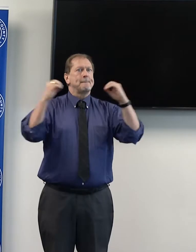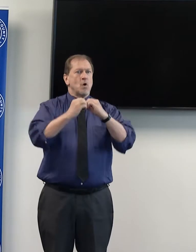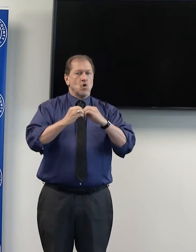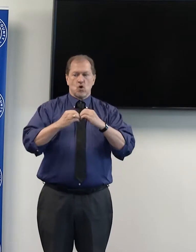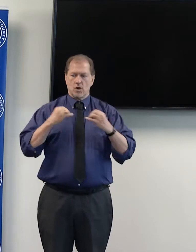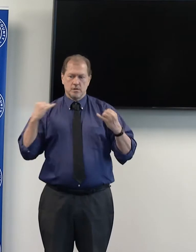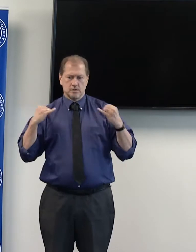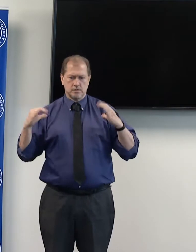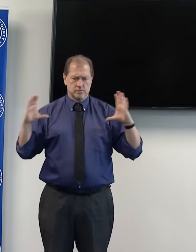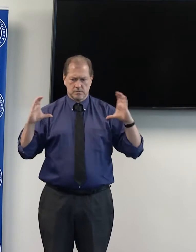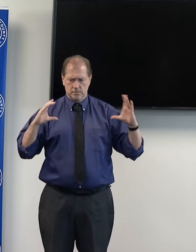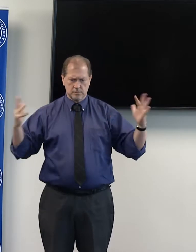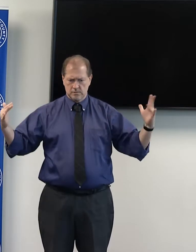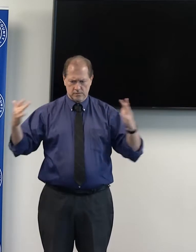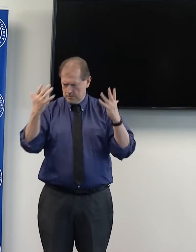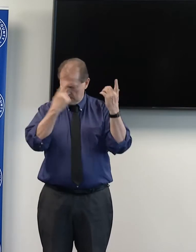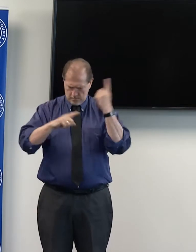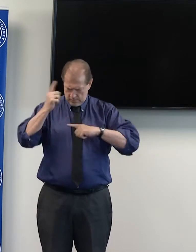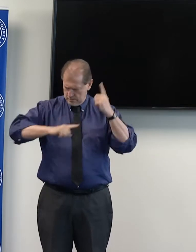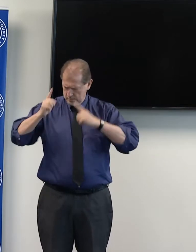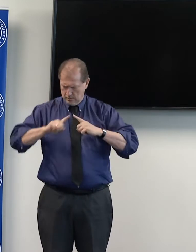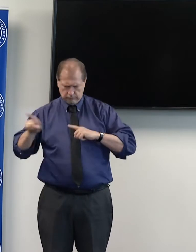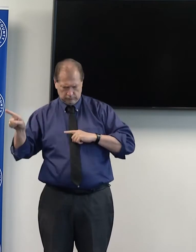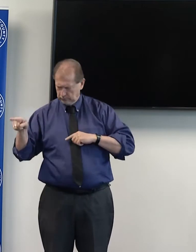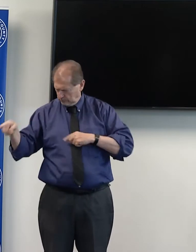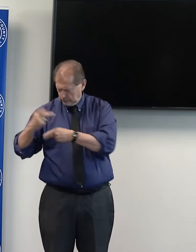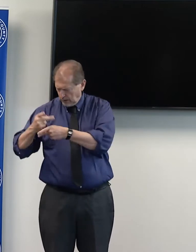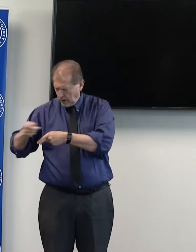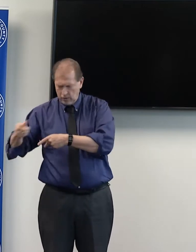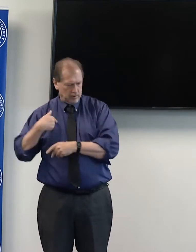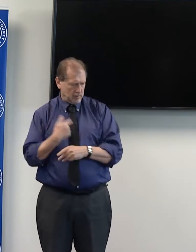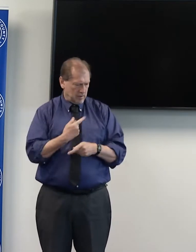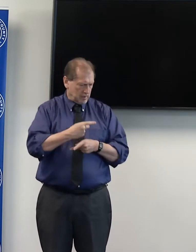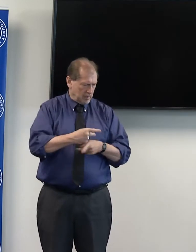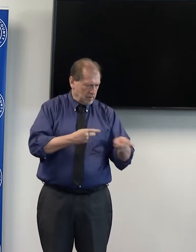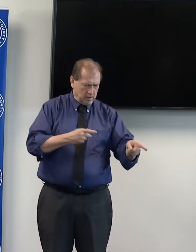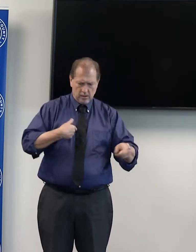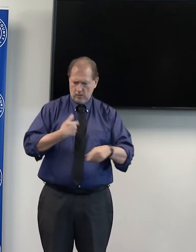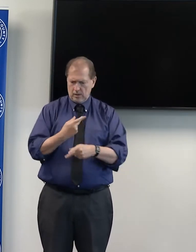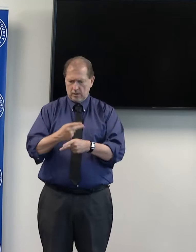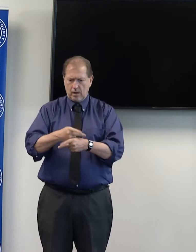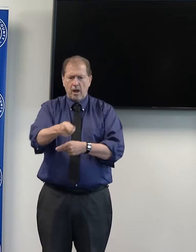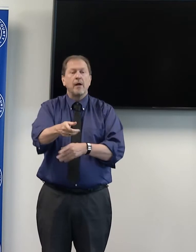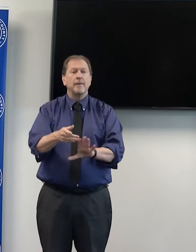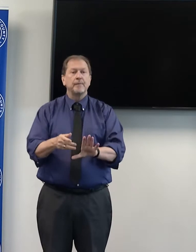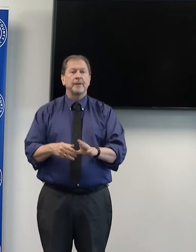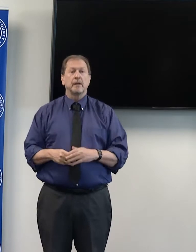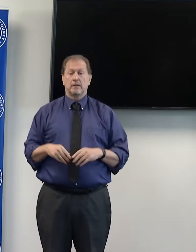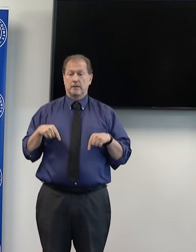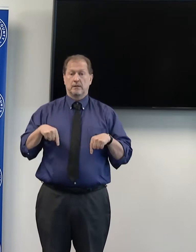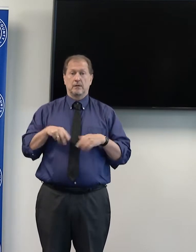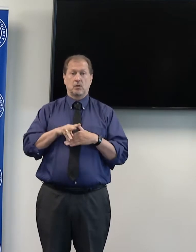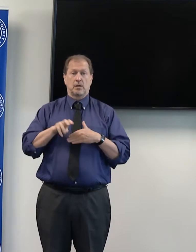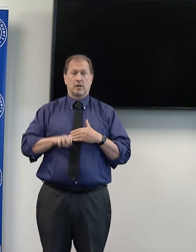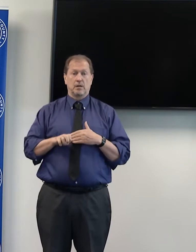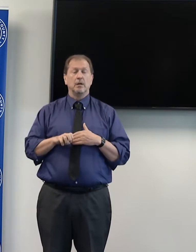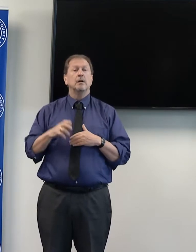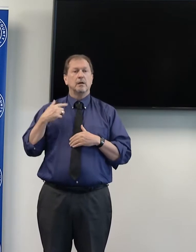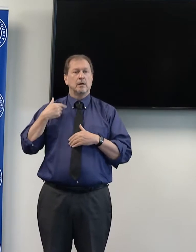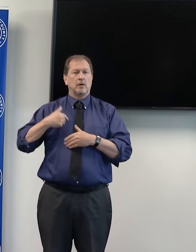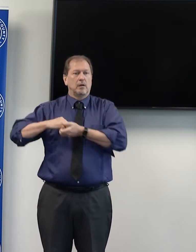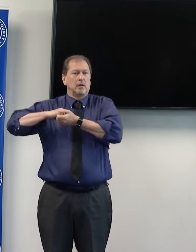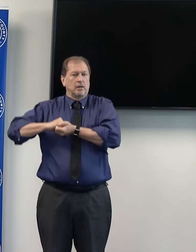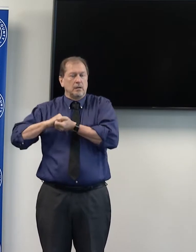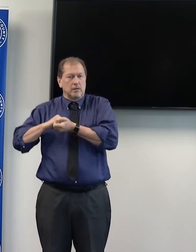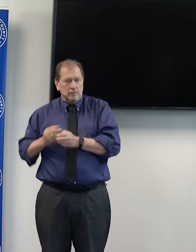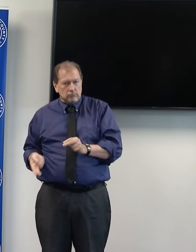the Emergency Operations Center during the COVID-19 pandemic, this weekend saw increased collaboration between us and the